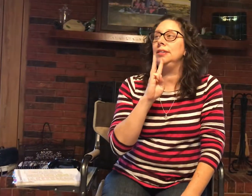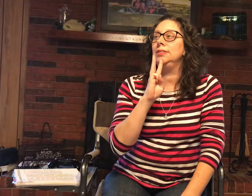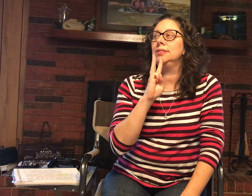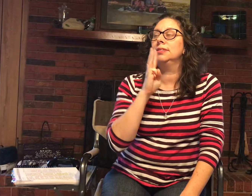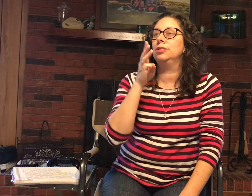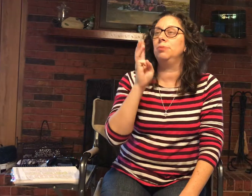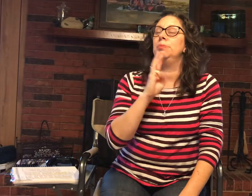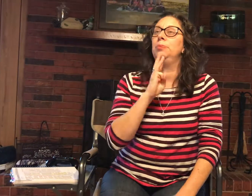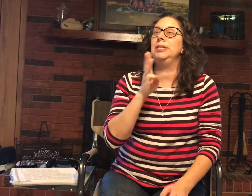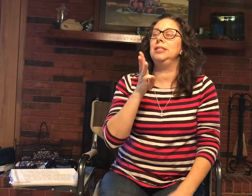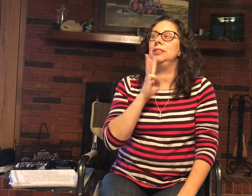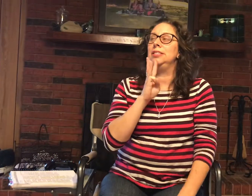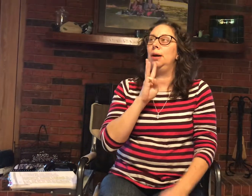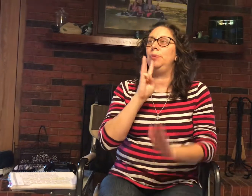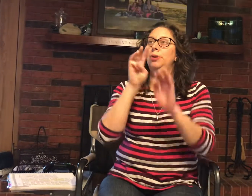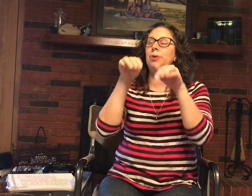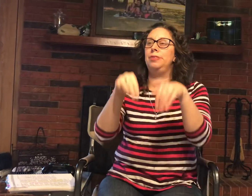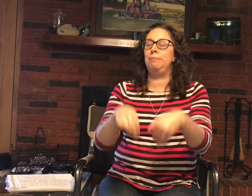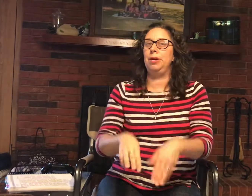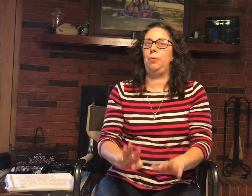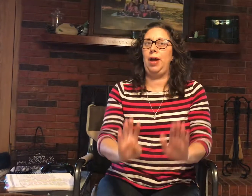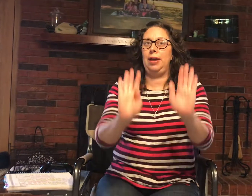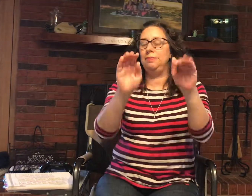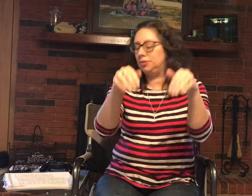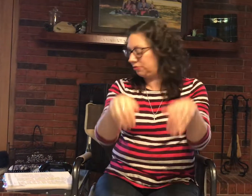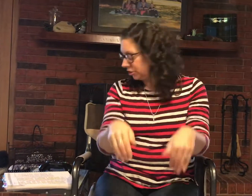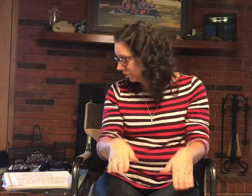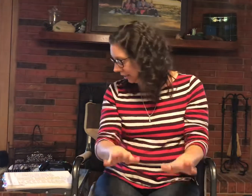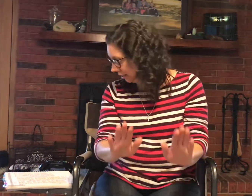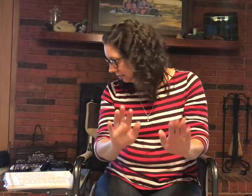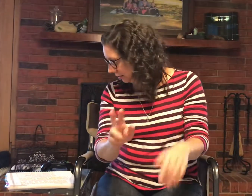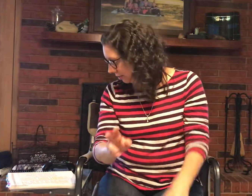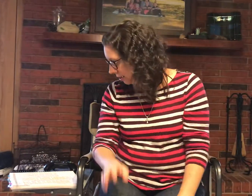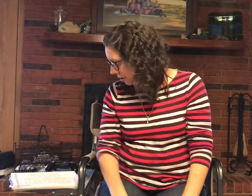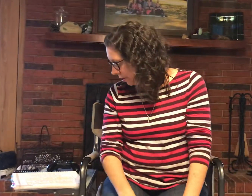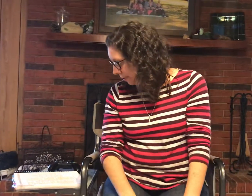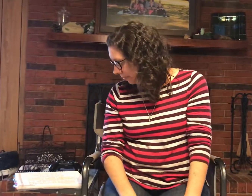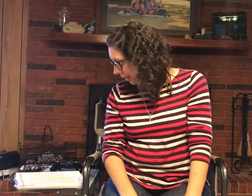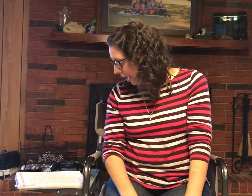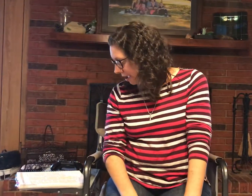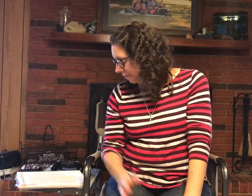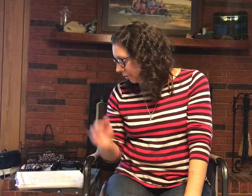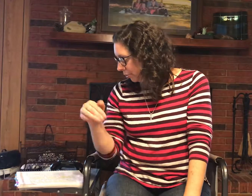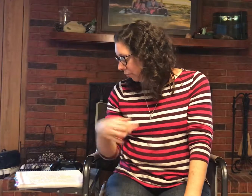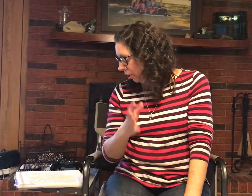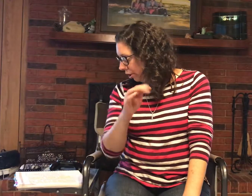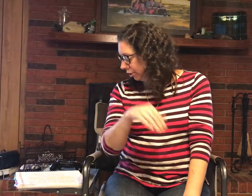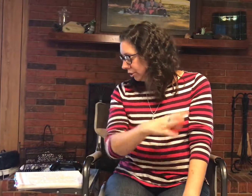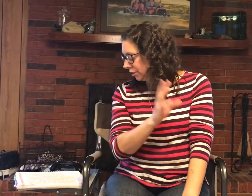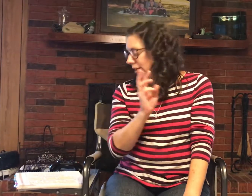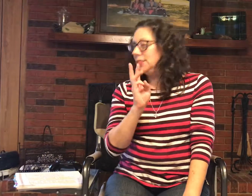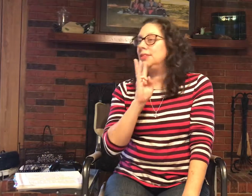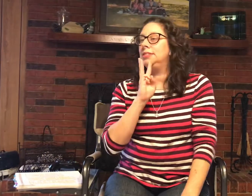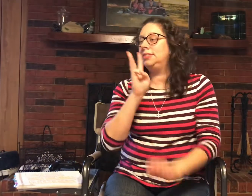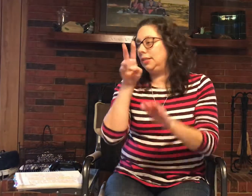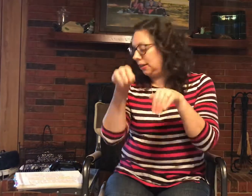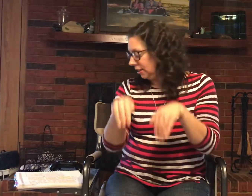seas. So remember we did the W with the big waves for seas. And fill the waters in the